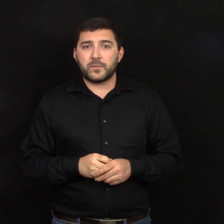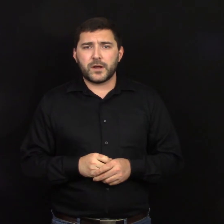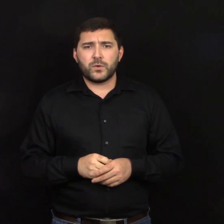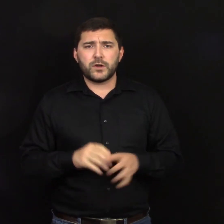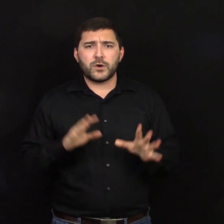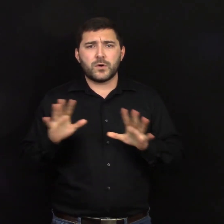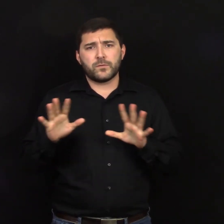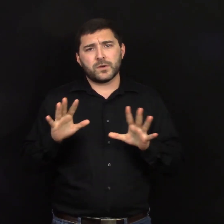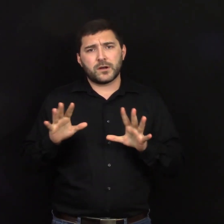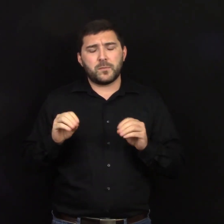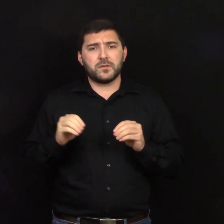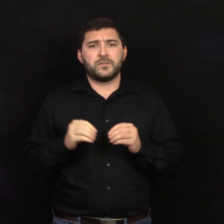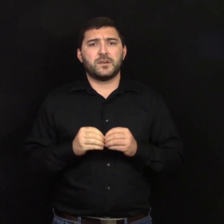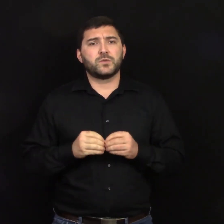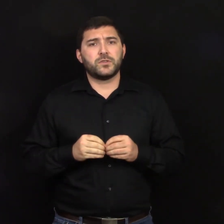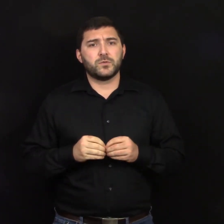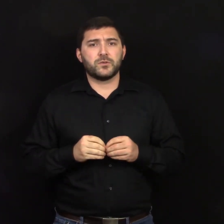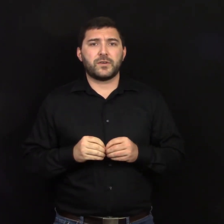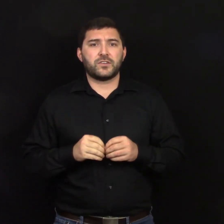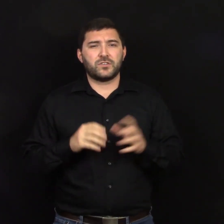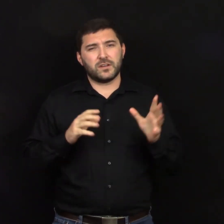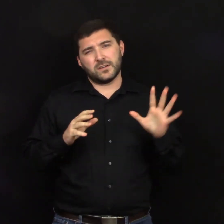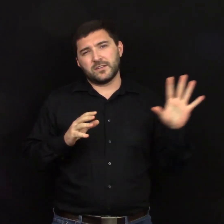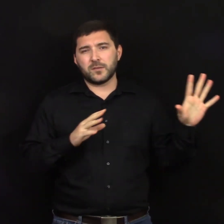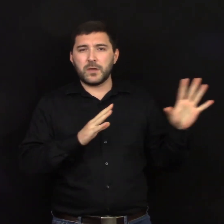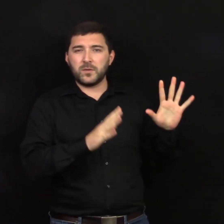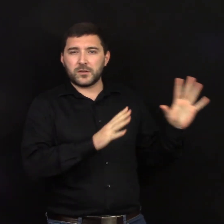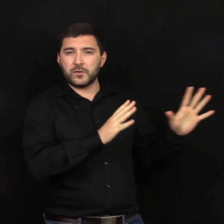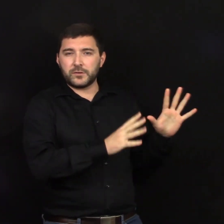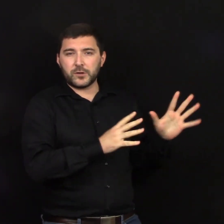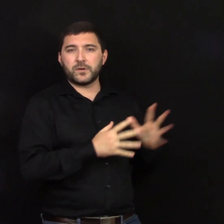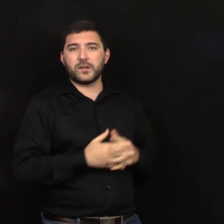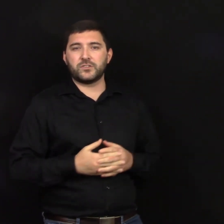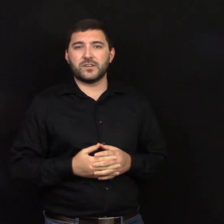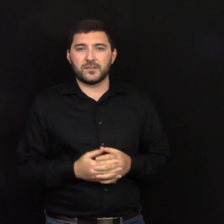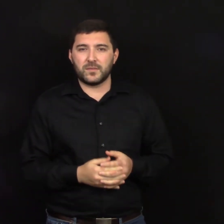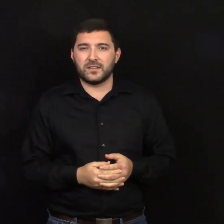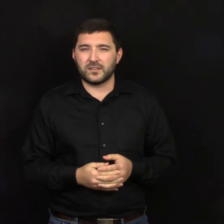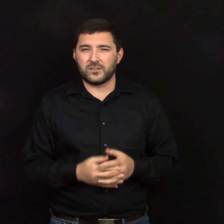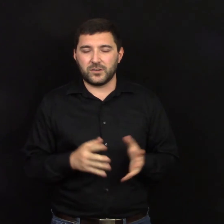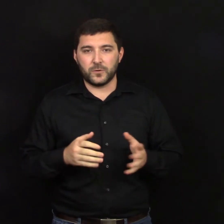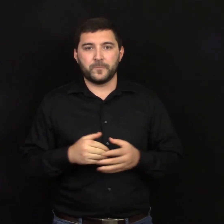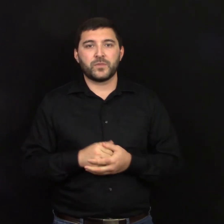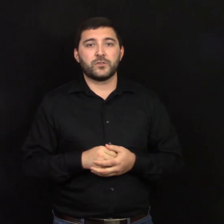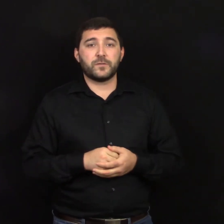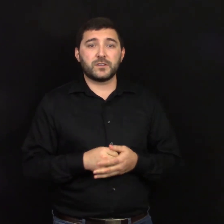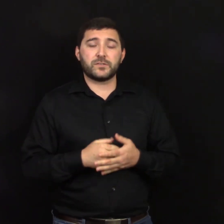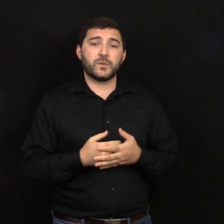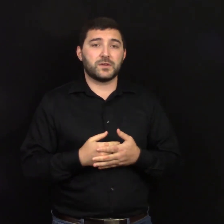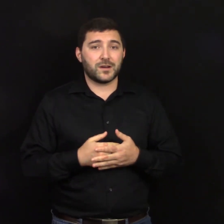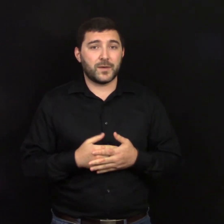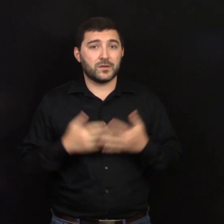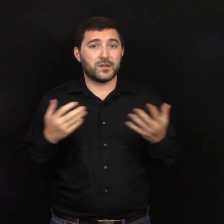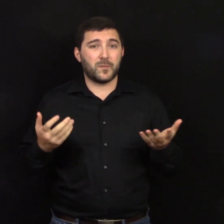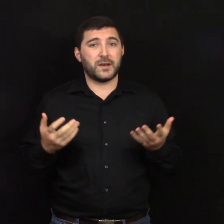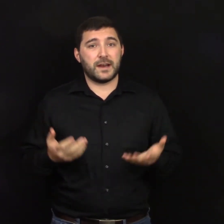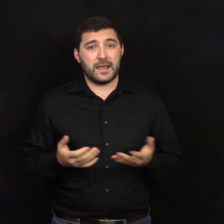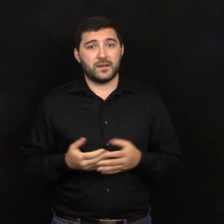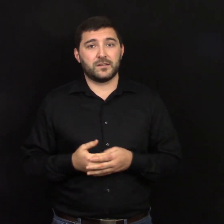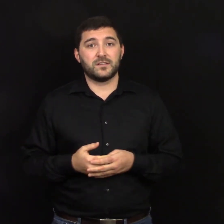want to go over a couple of things with you real fast because maybe some of the terminology doesn't make sense to you. So first of all, we talk about dominant hand.